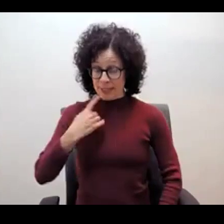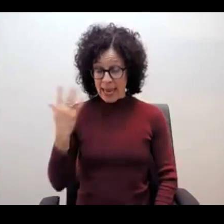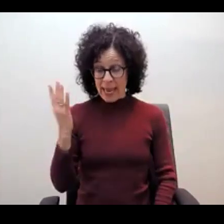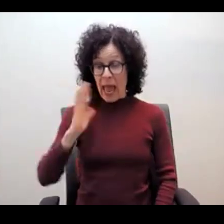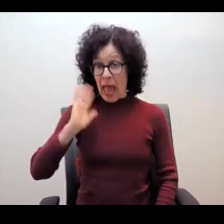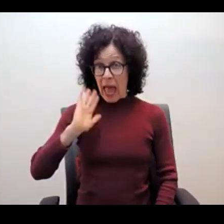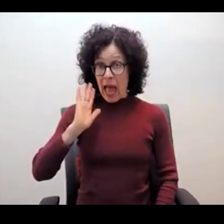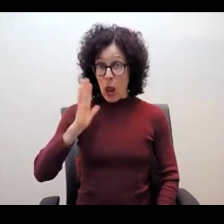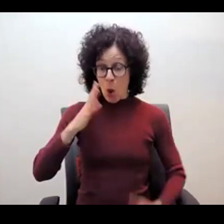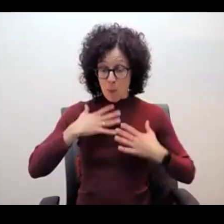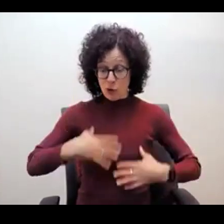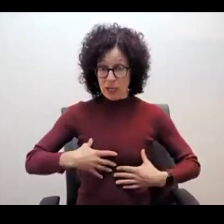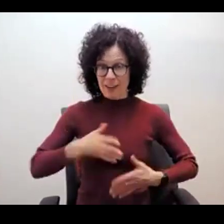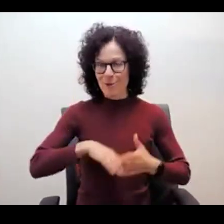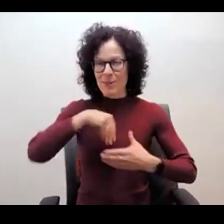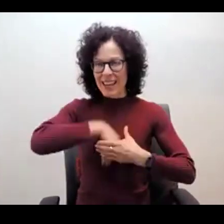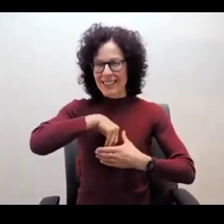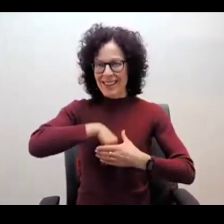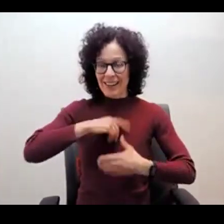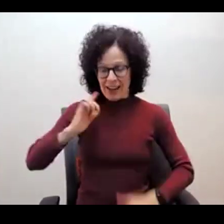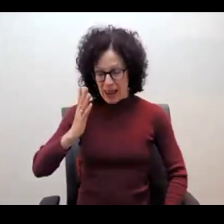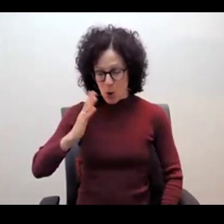the inside.